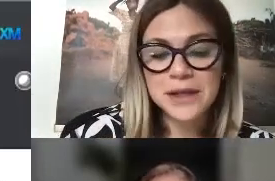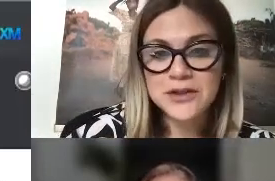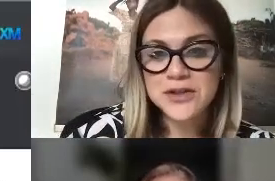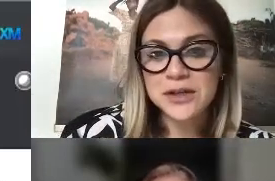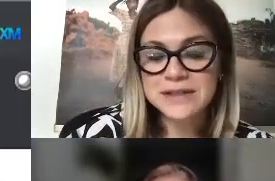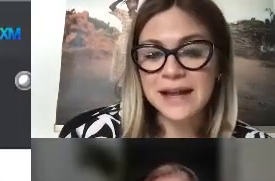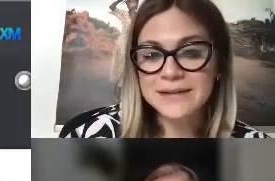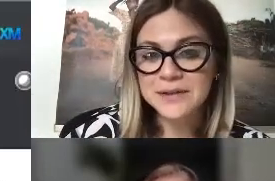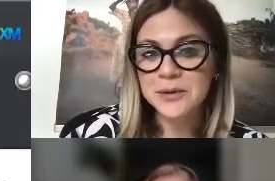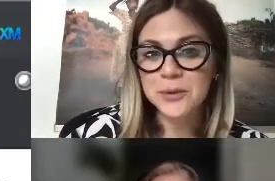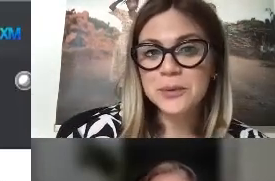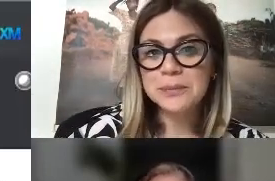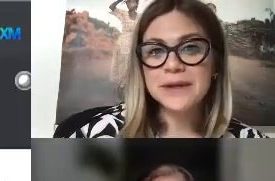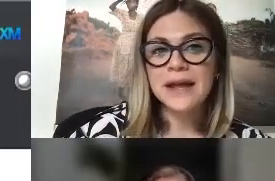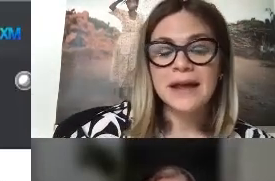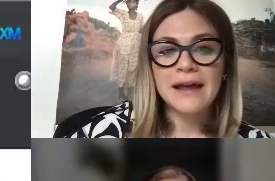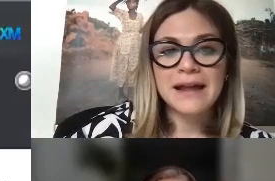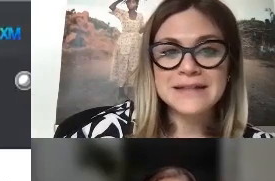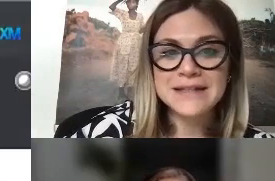Inclusive Education Task Group,